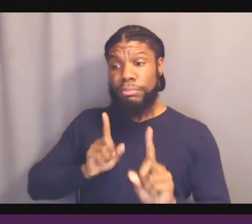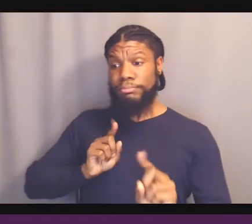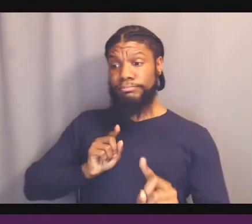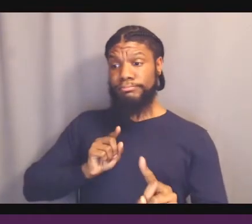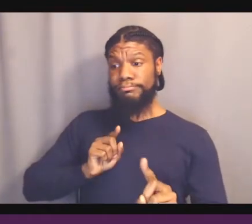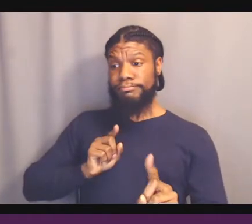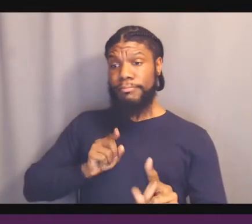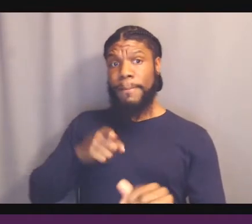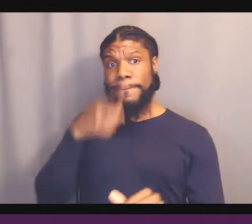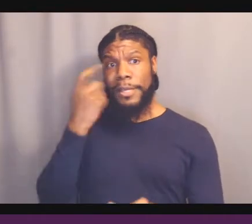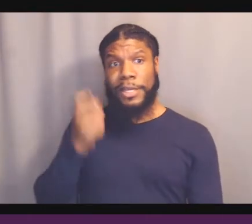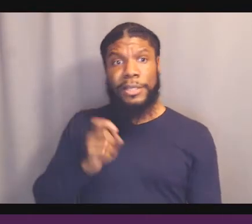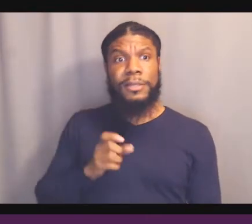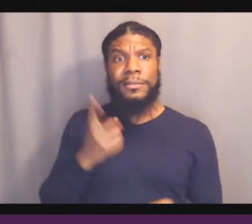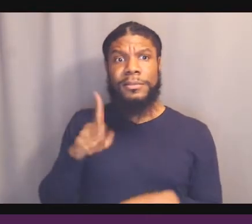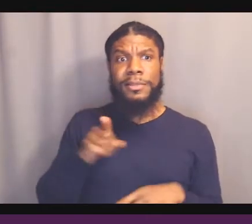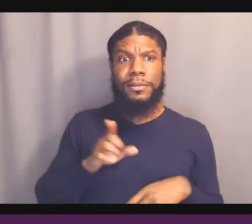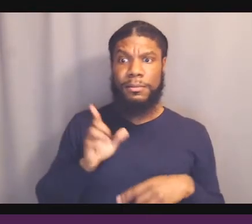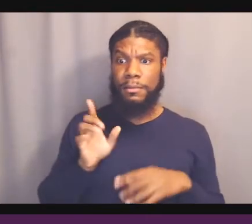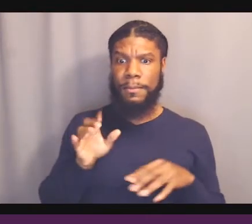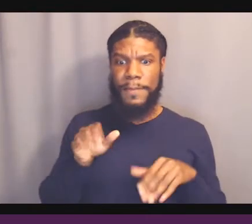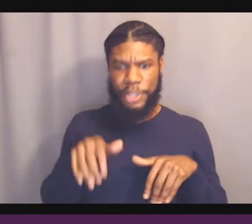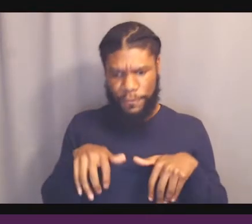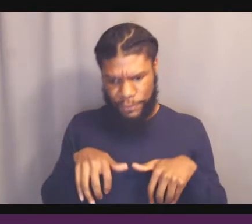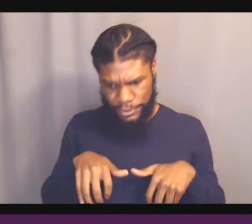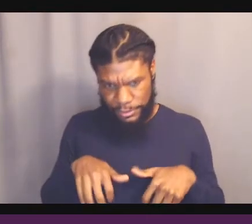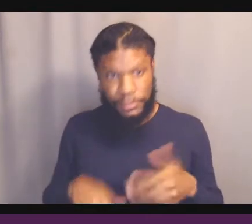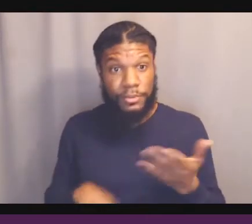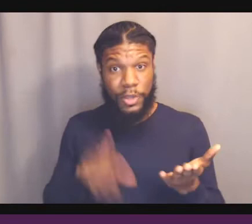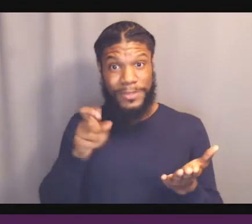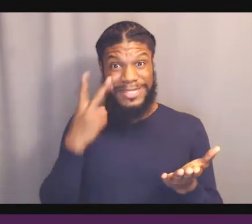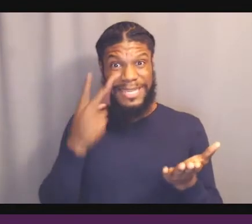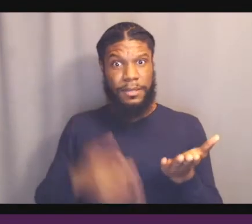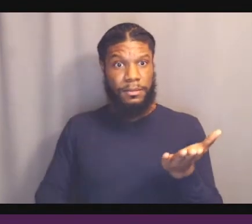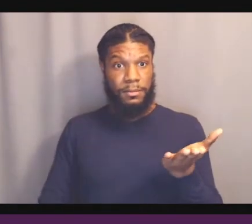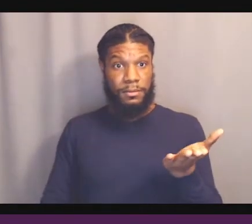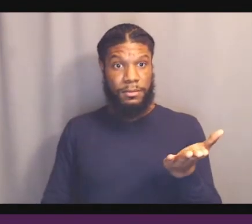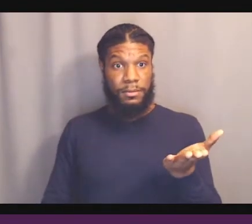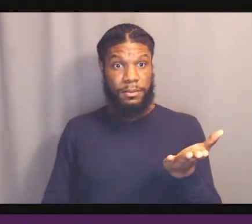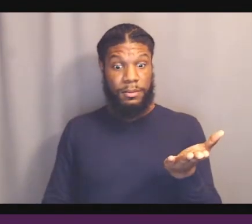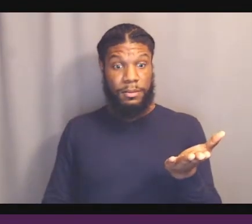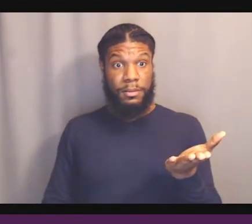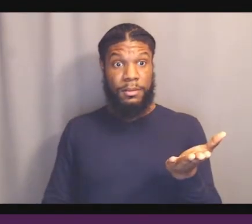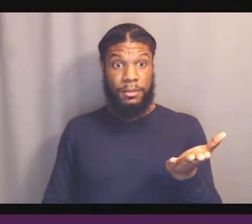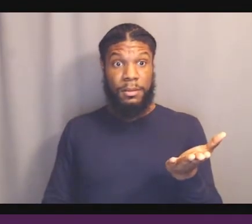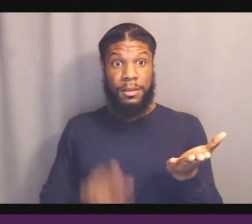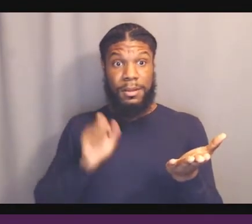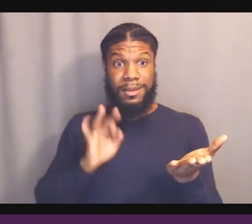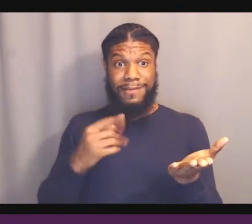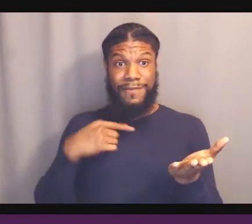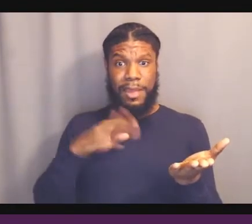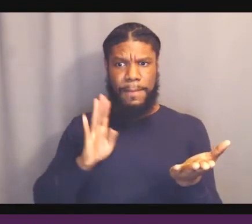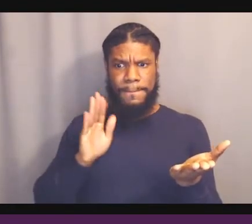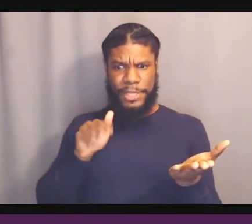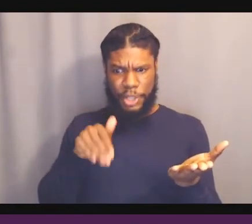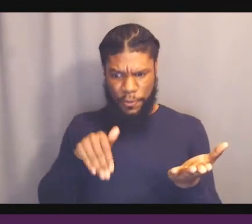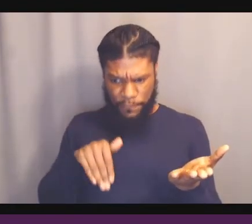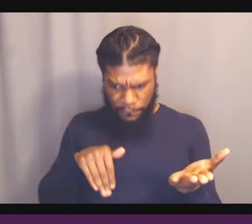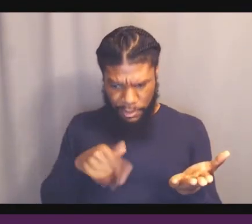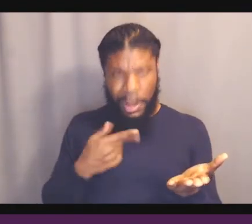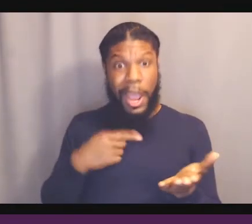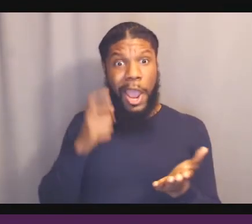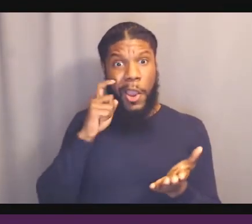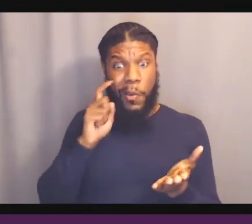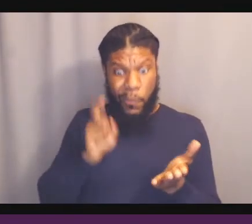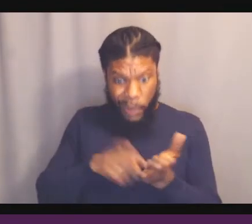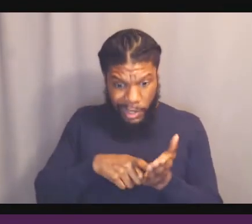because she's been bent over. Okay, hold on. You got to see it. Because if I'm bent over, I recognize signs from the ground.